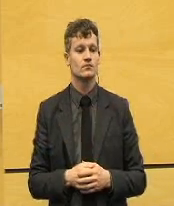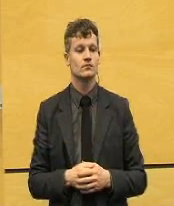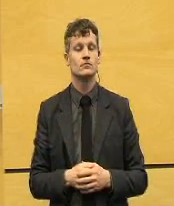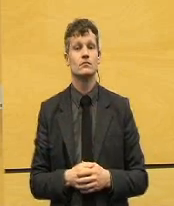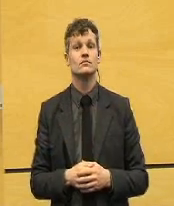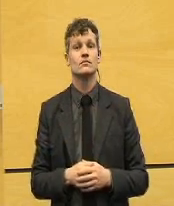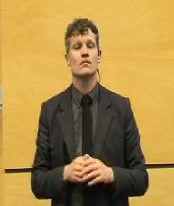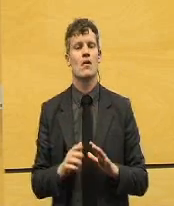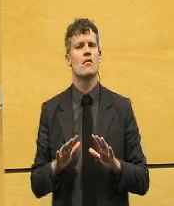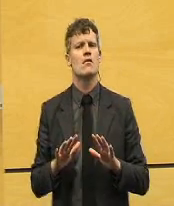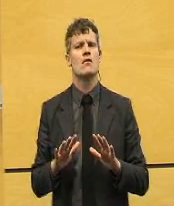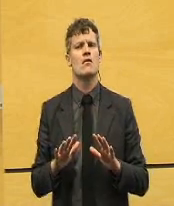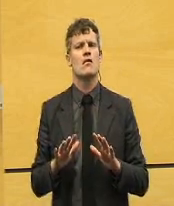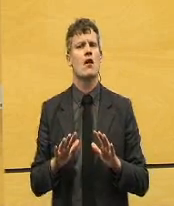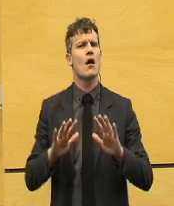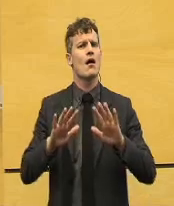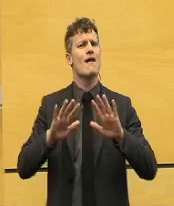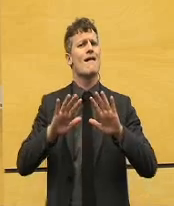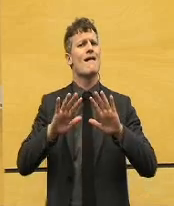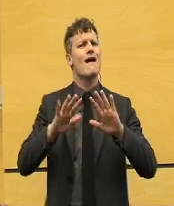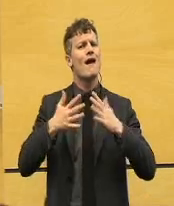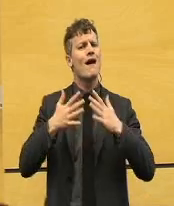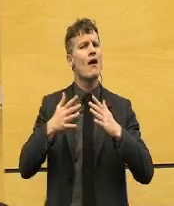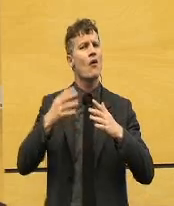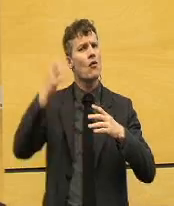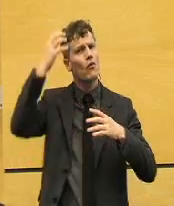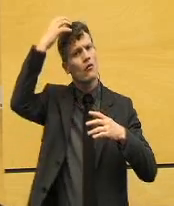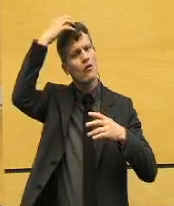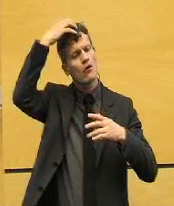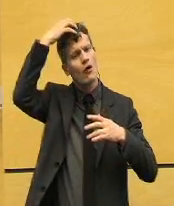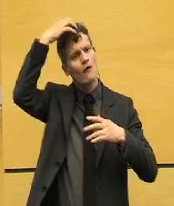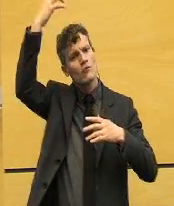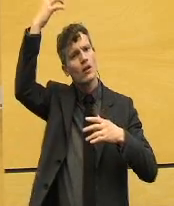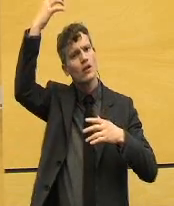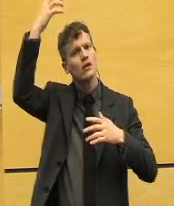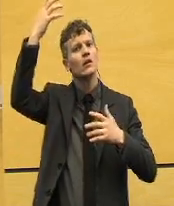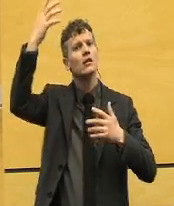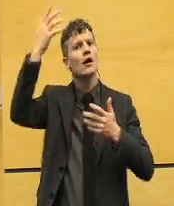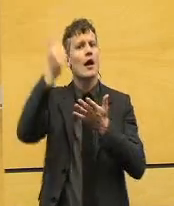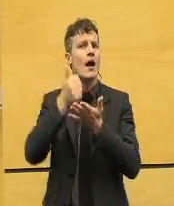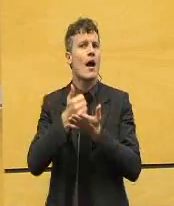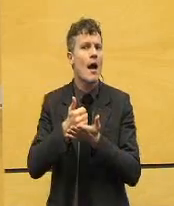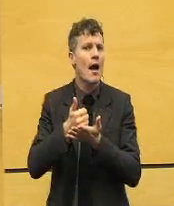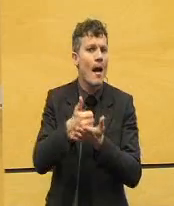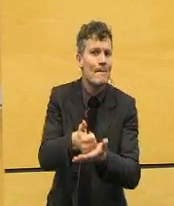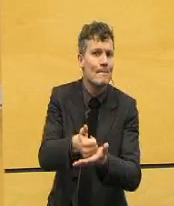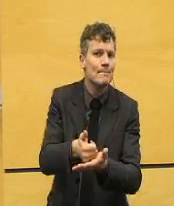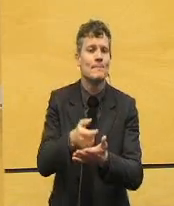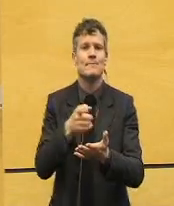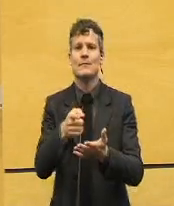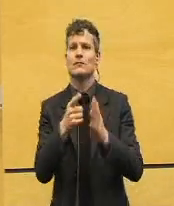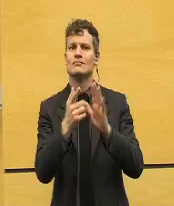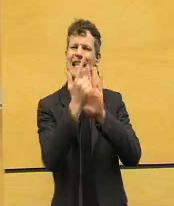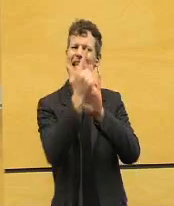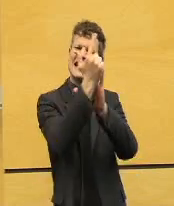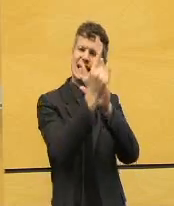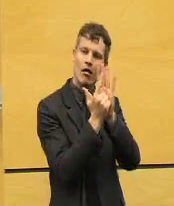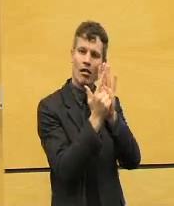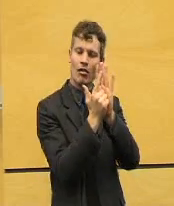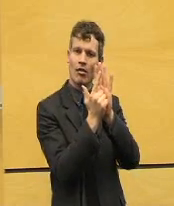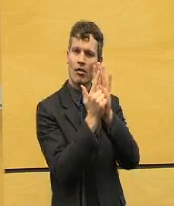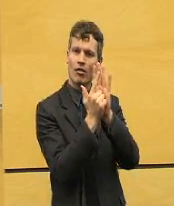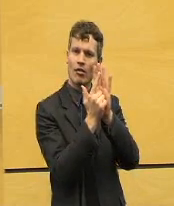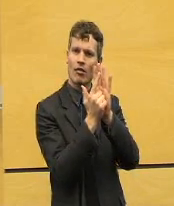regulate the legal status of these persons in your territory. What measures are